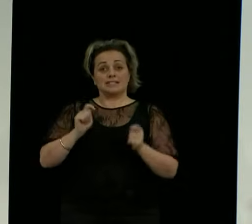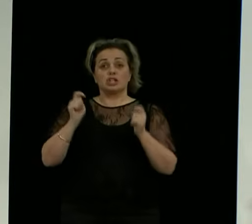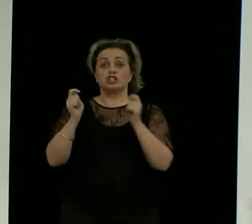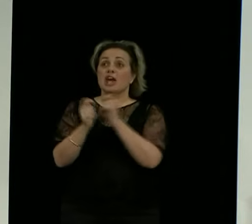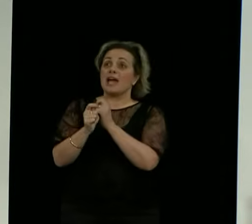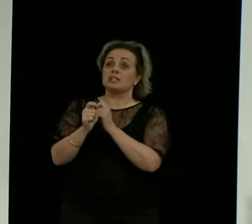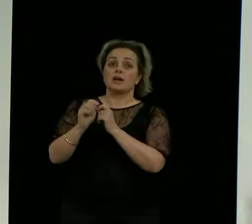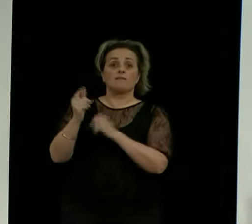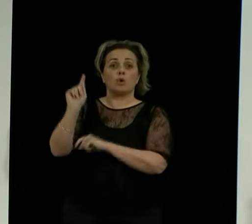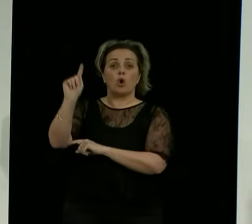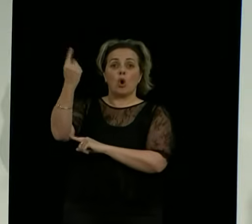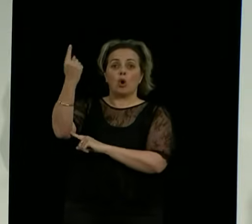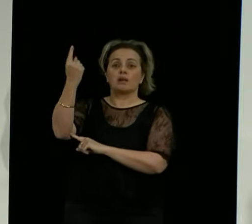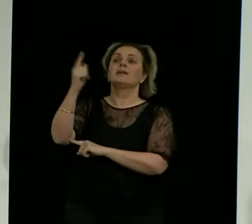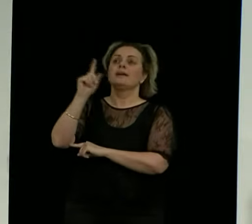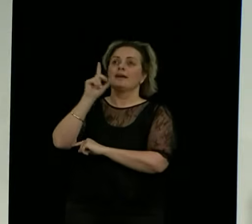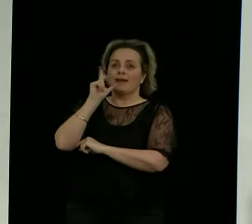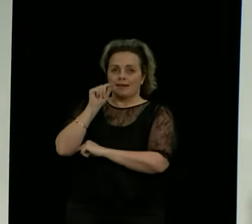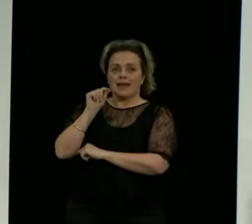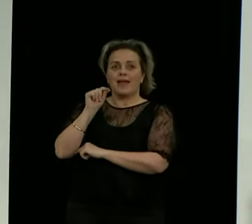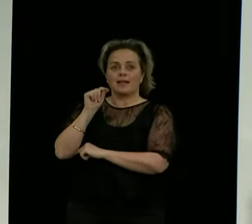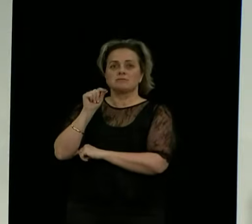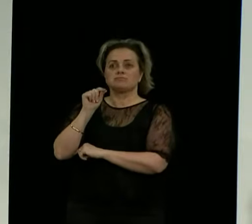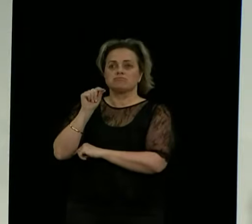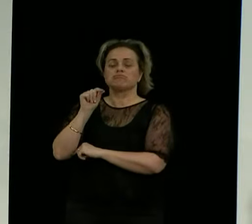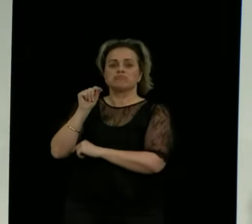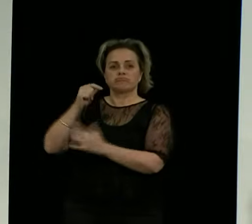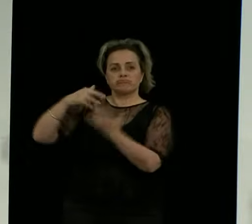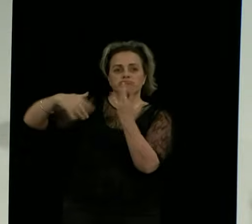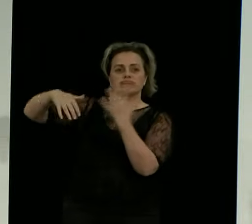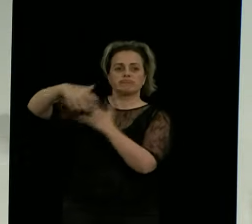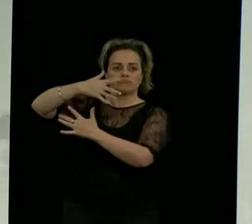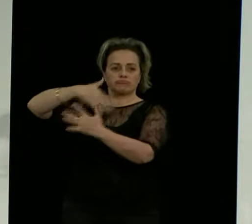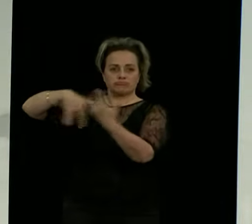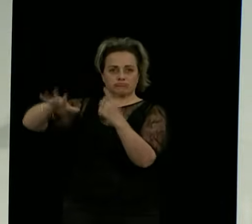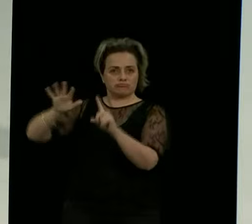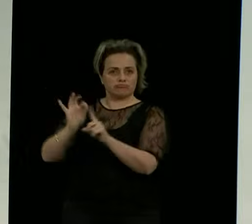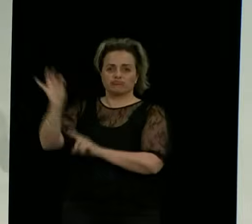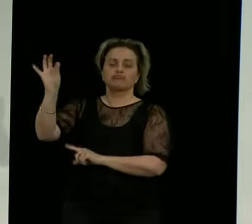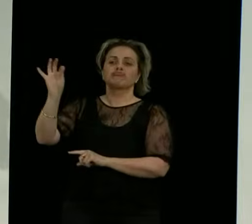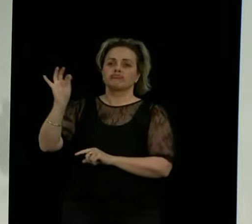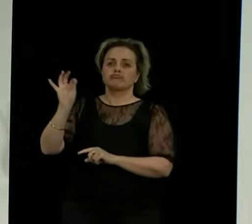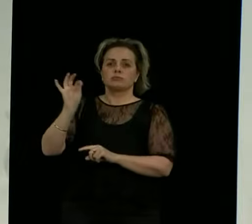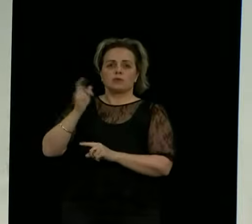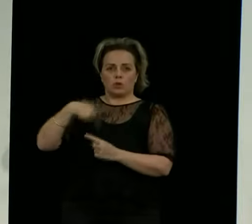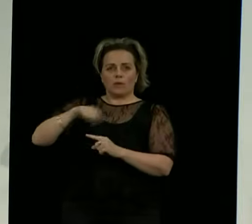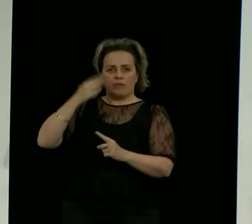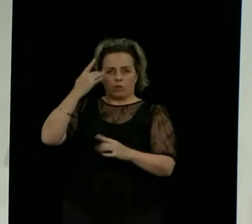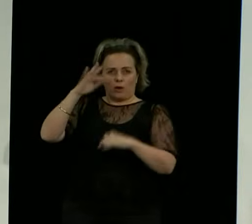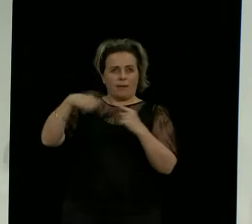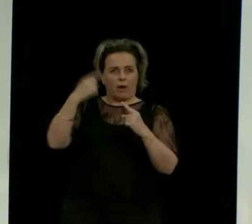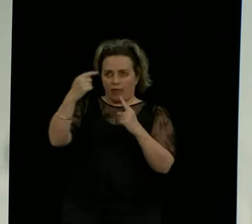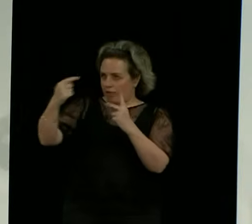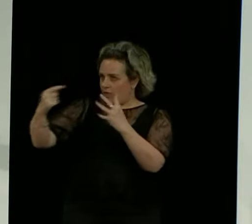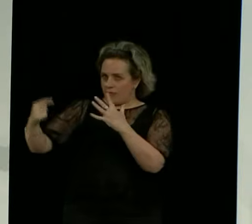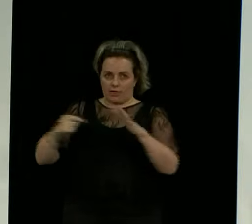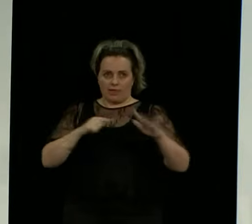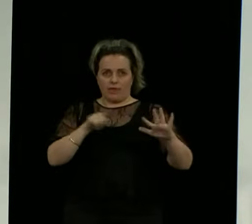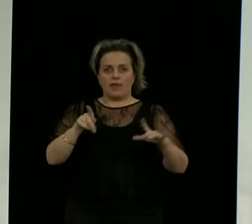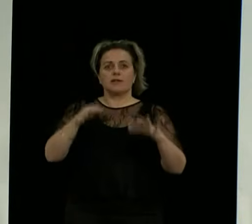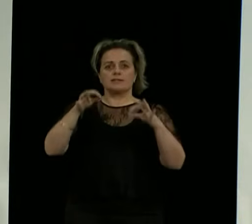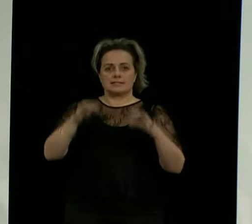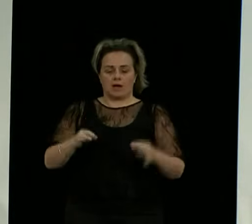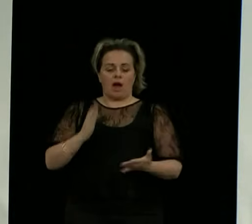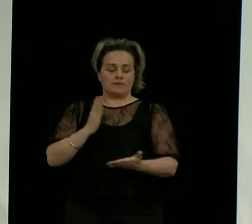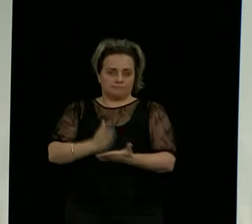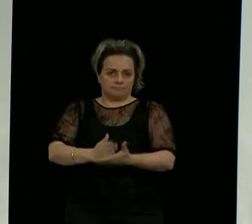ability to maintain the restrictions that we have in place. These are all things we've taken into account with this decision.